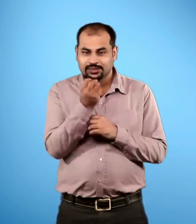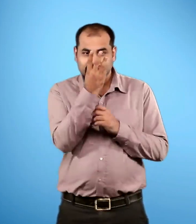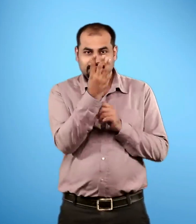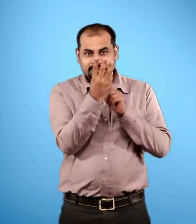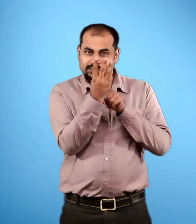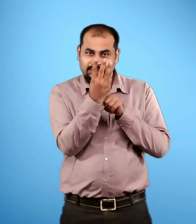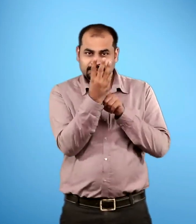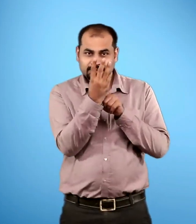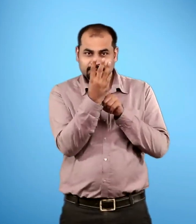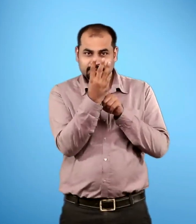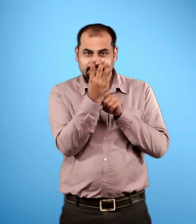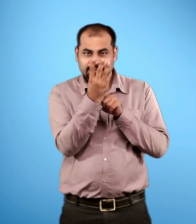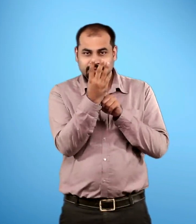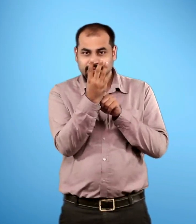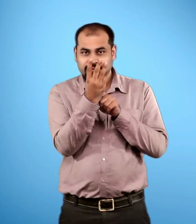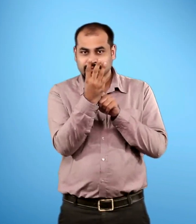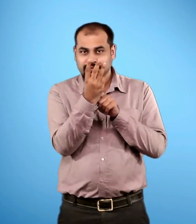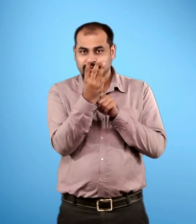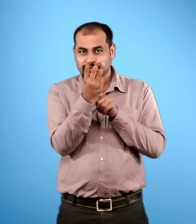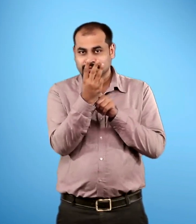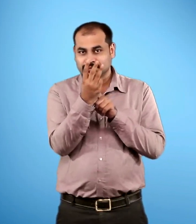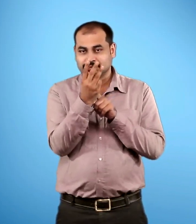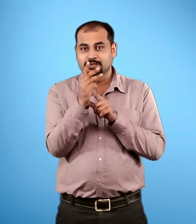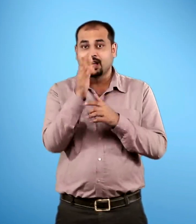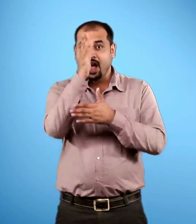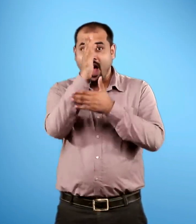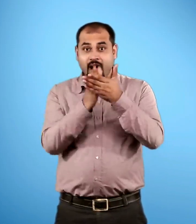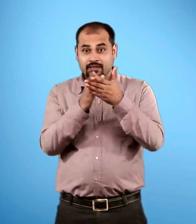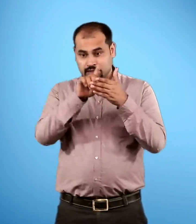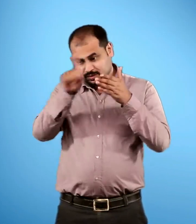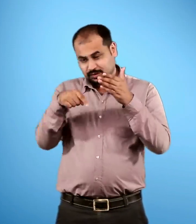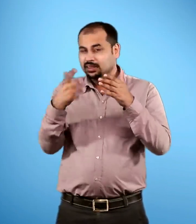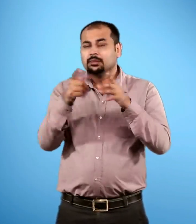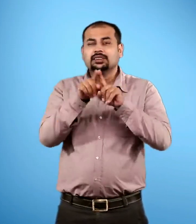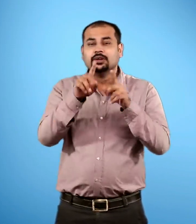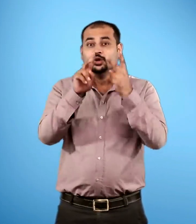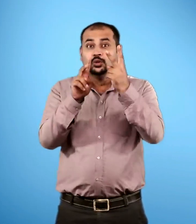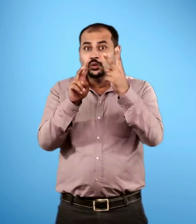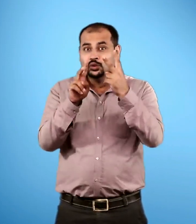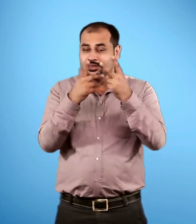Repeat it with a 1/2 turn.